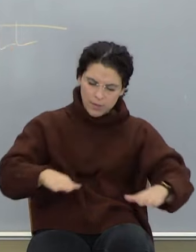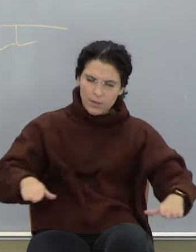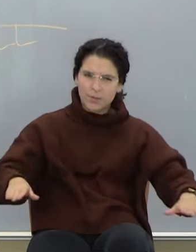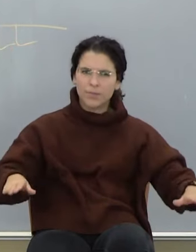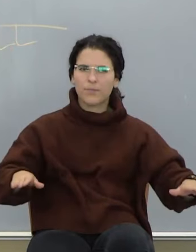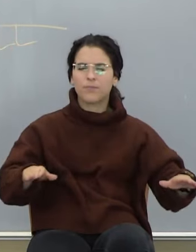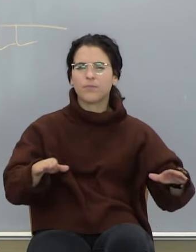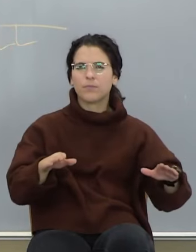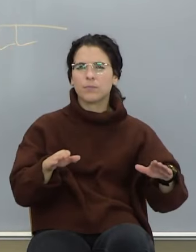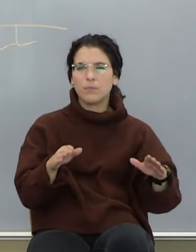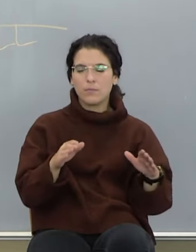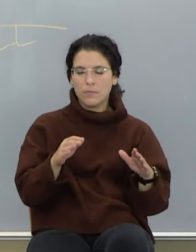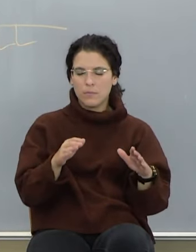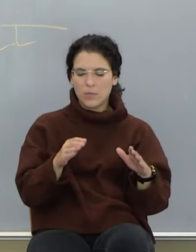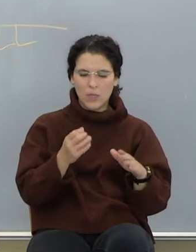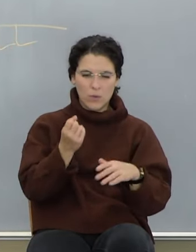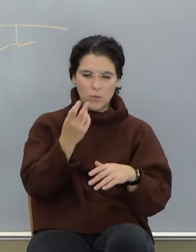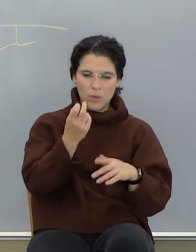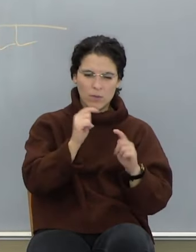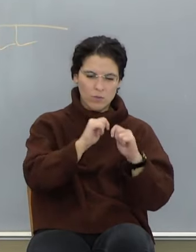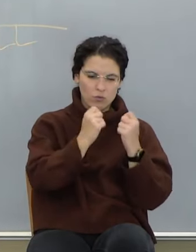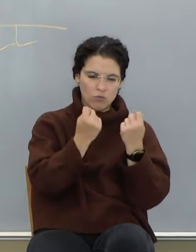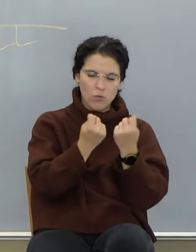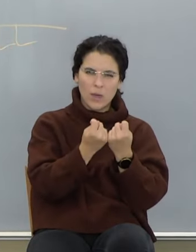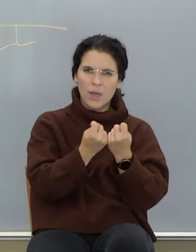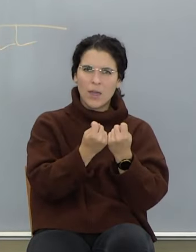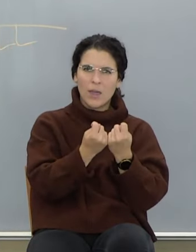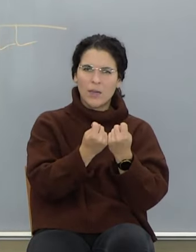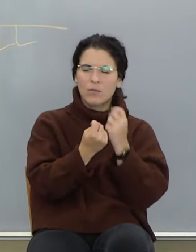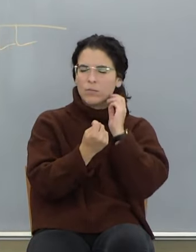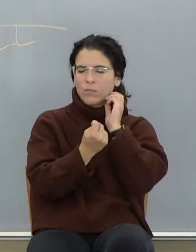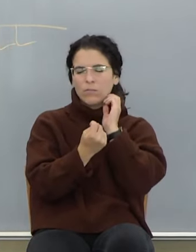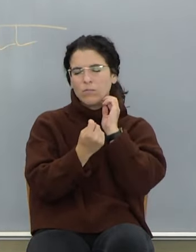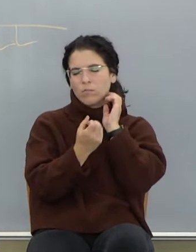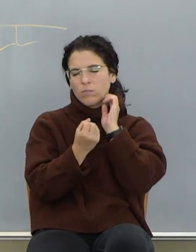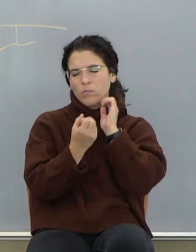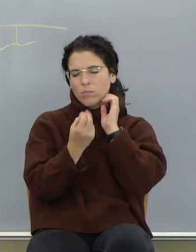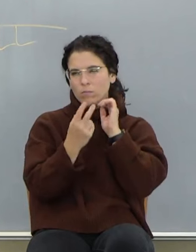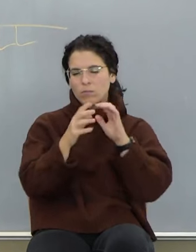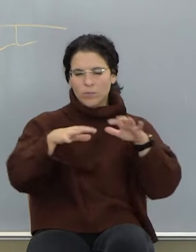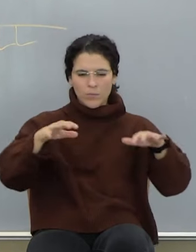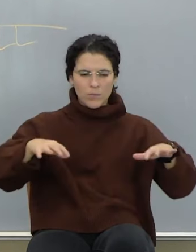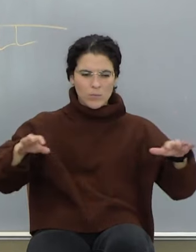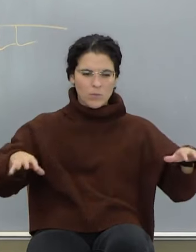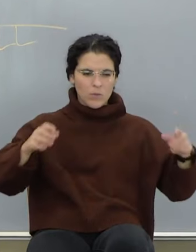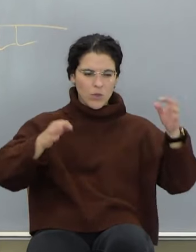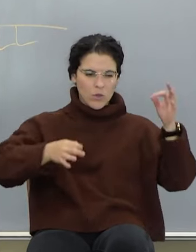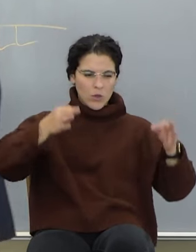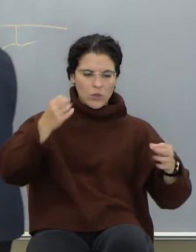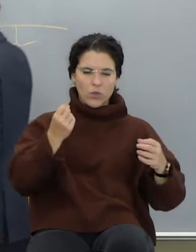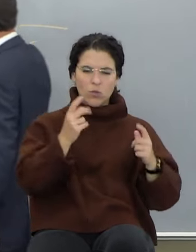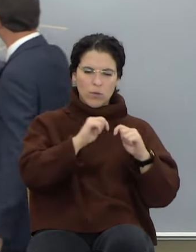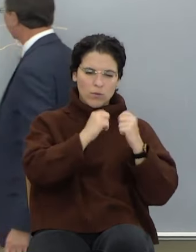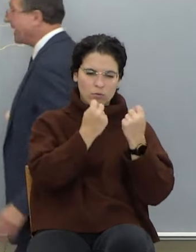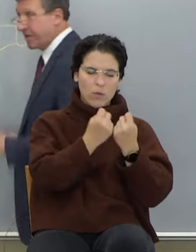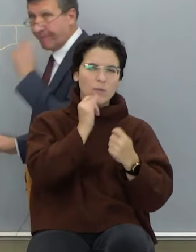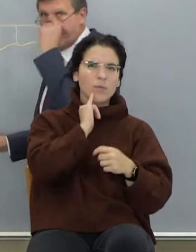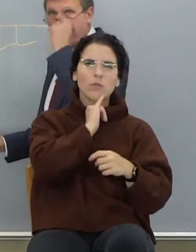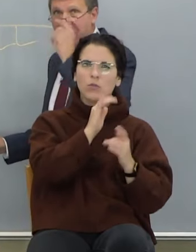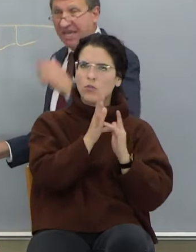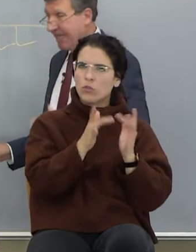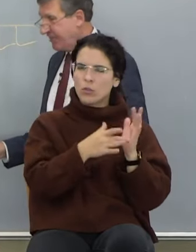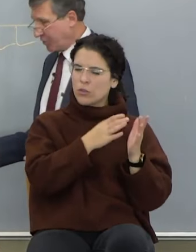divide the 12 tribes, judging 12 thrones, judging the 12 tribes. What Jesus is going to do in that